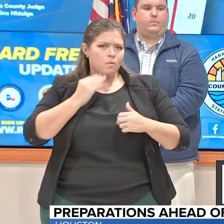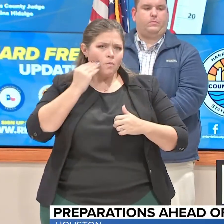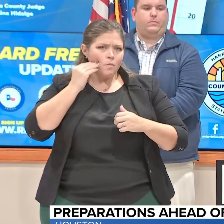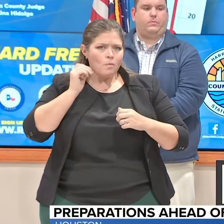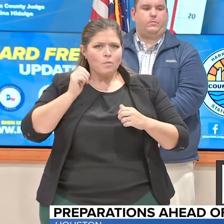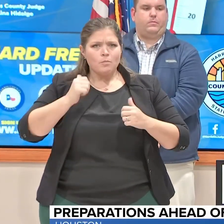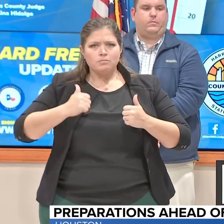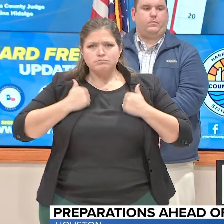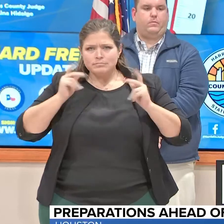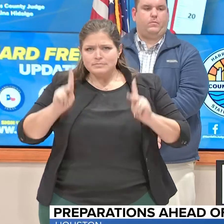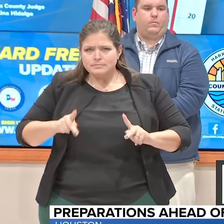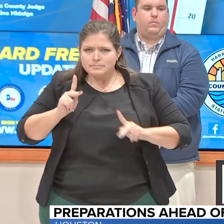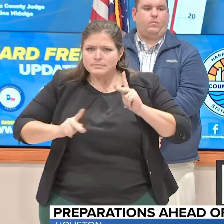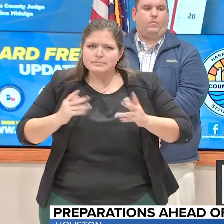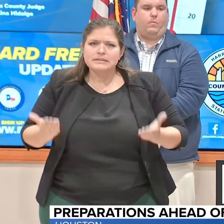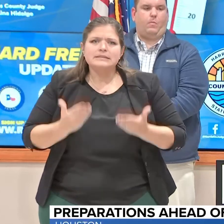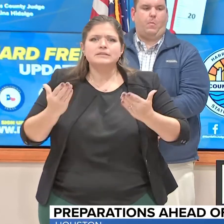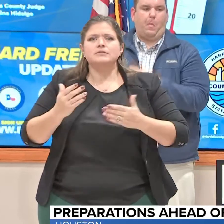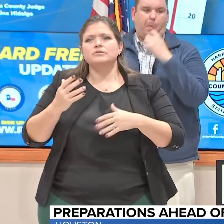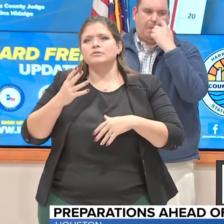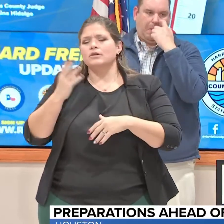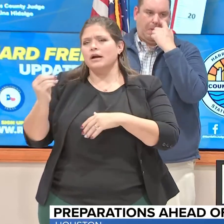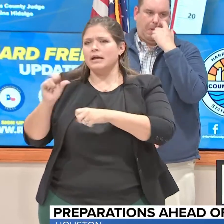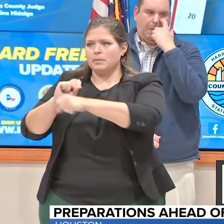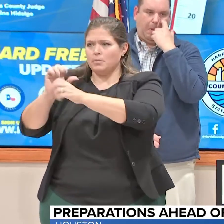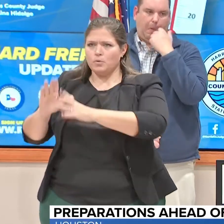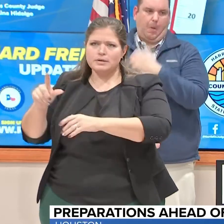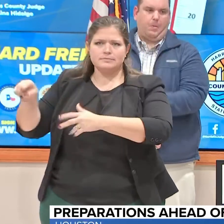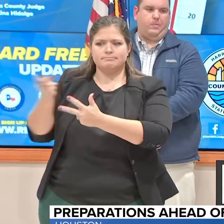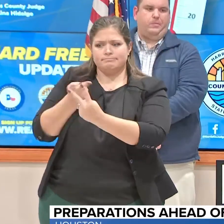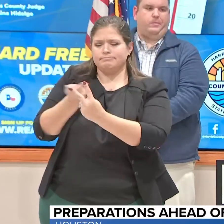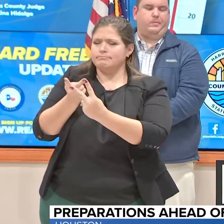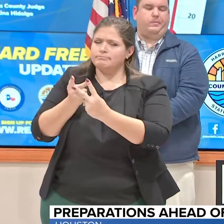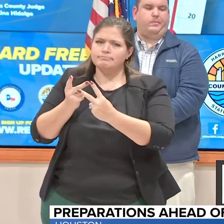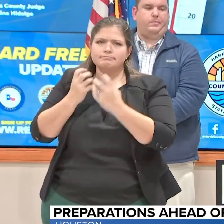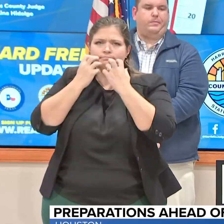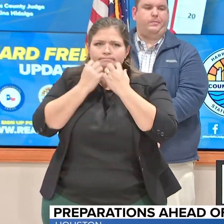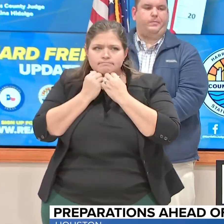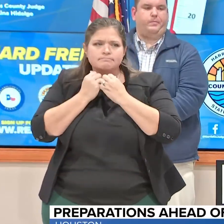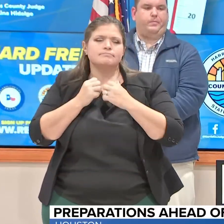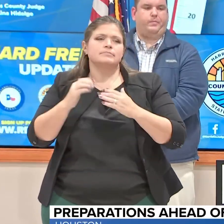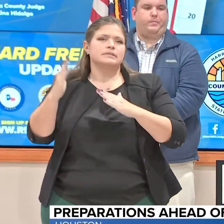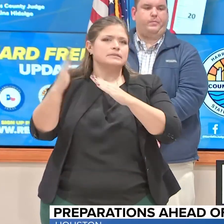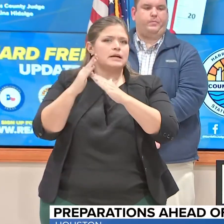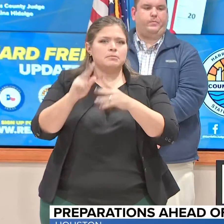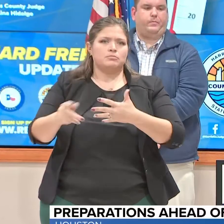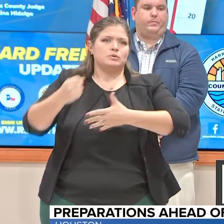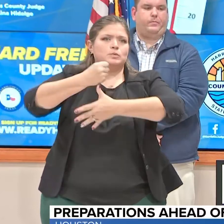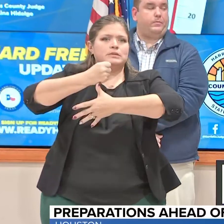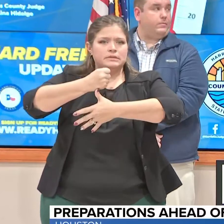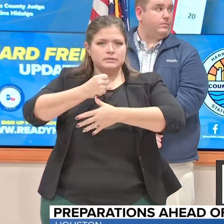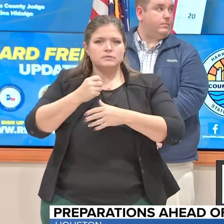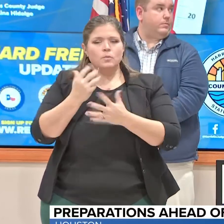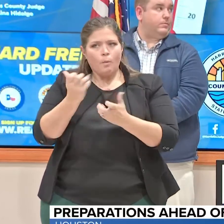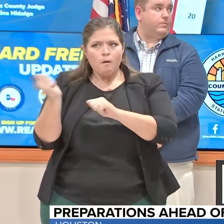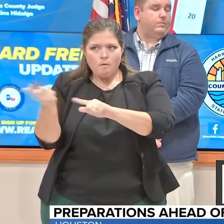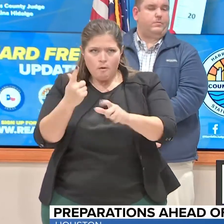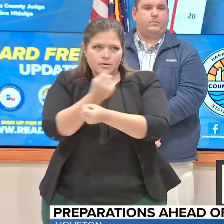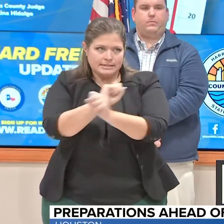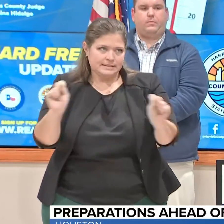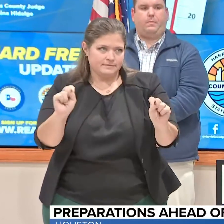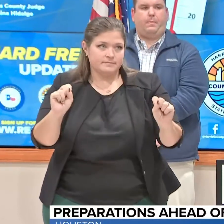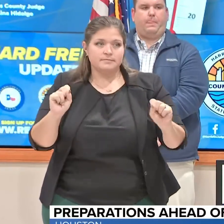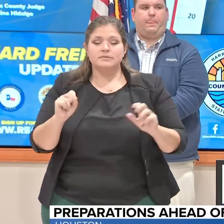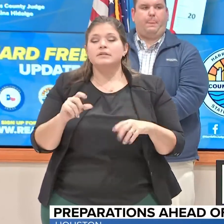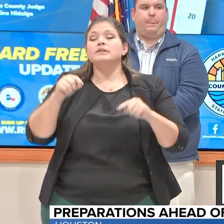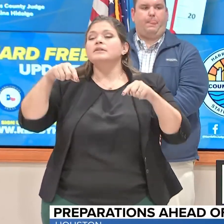top priority, and we're taking every steps to make sure that we keep everyone safe. So again, this